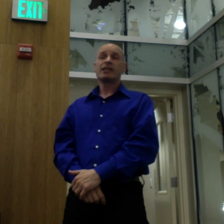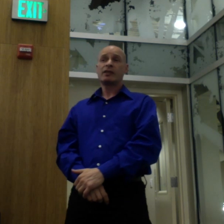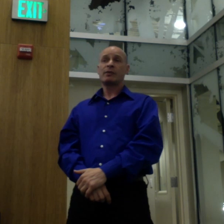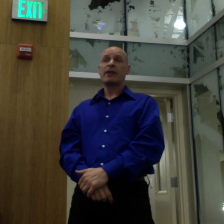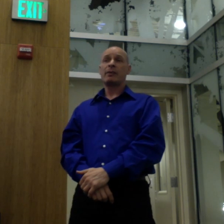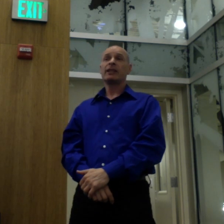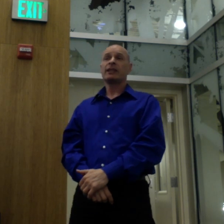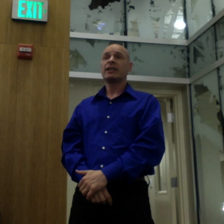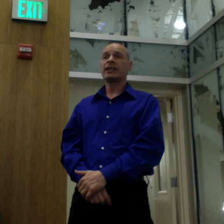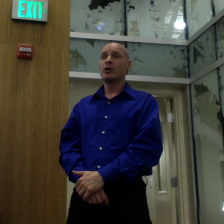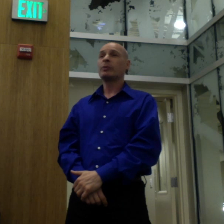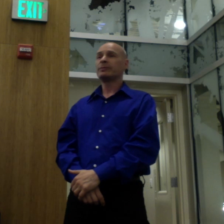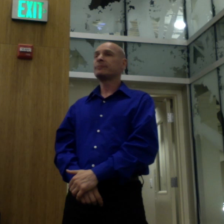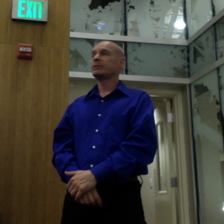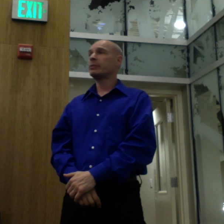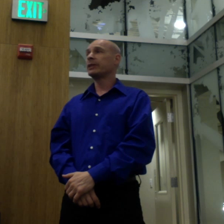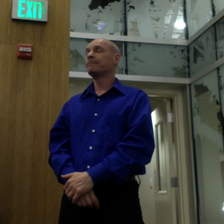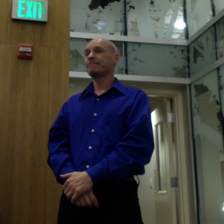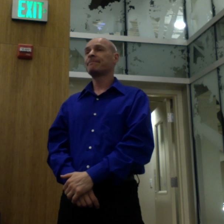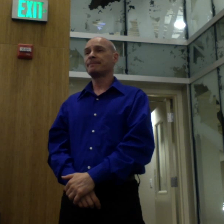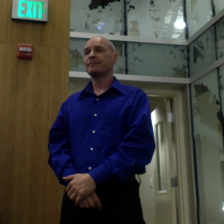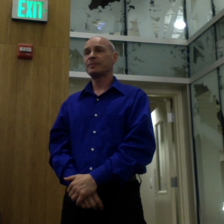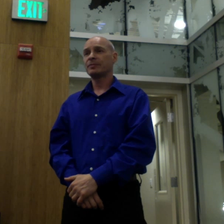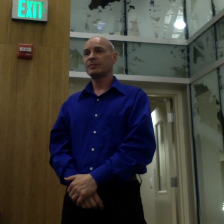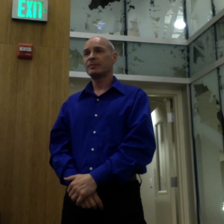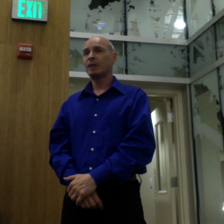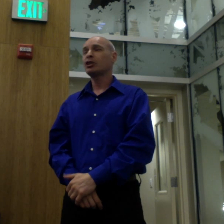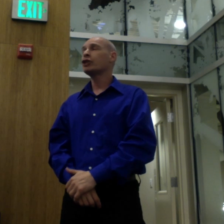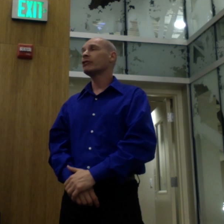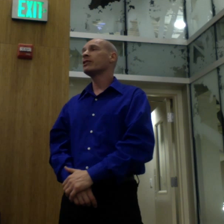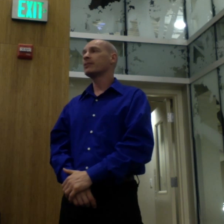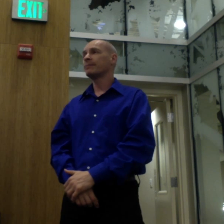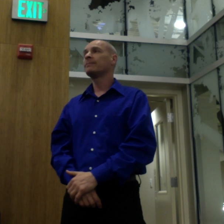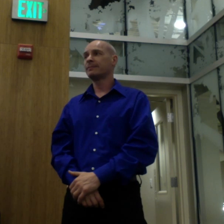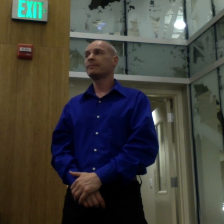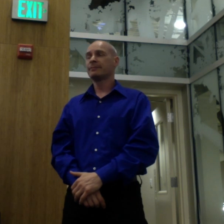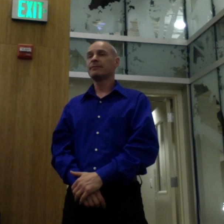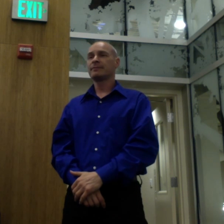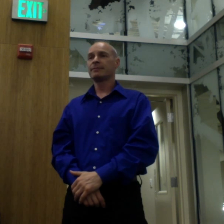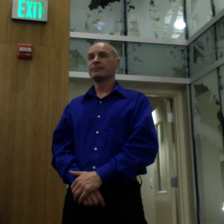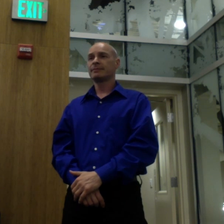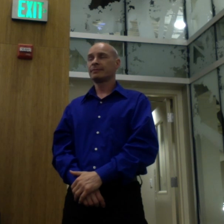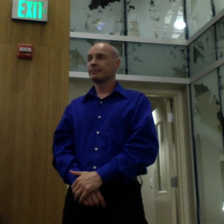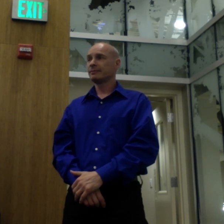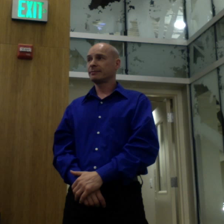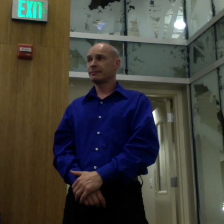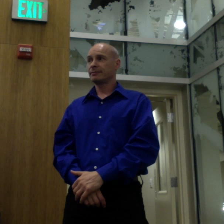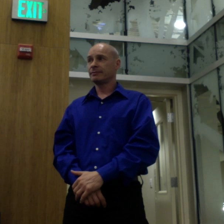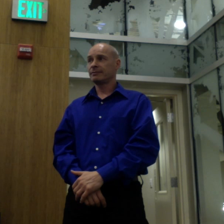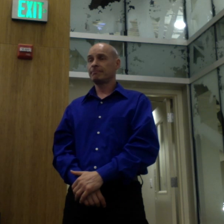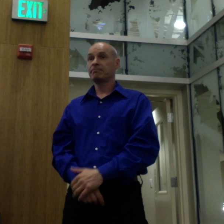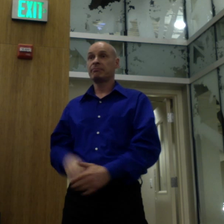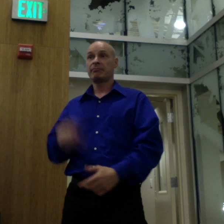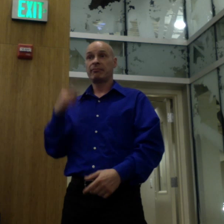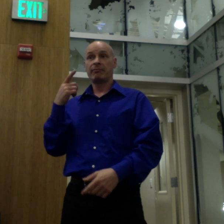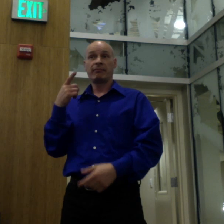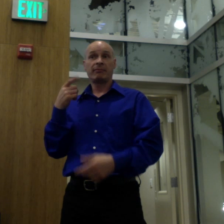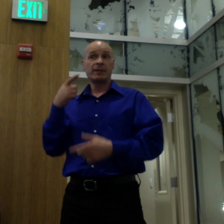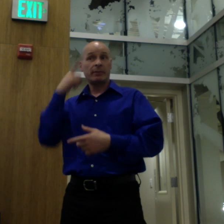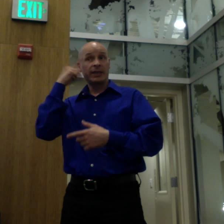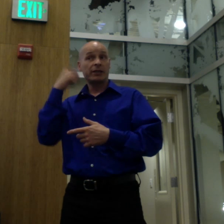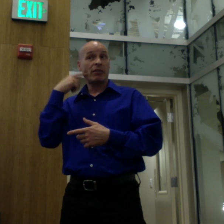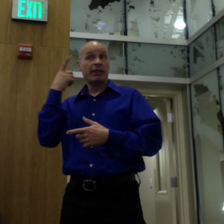yeah, some family, yeah, they can help, maybe. I'm just curious. Yeah. something to